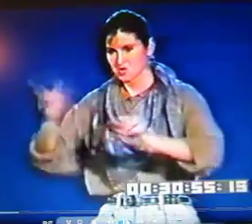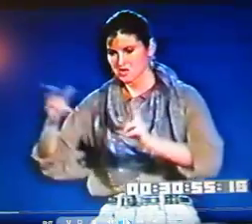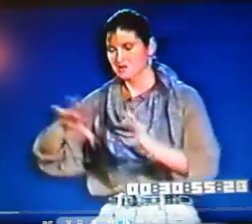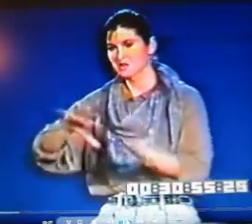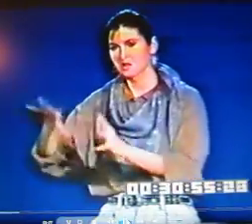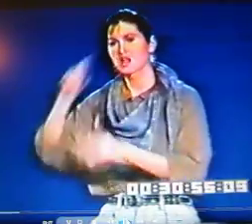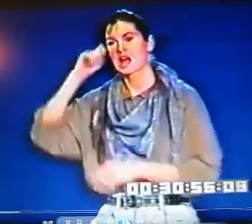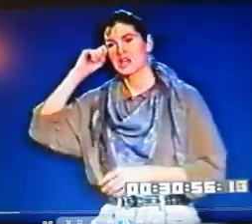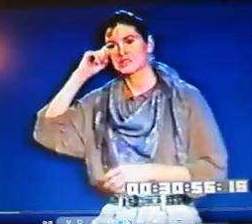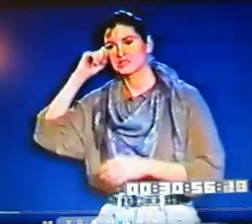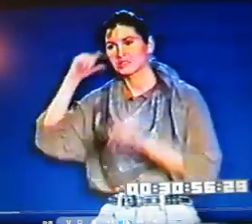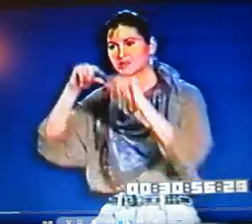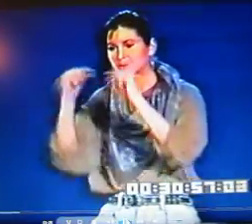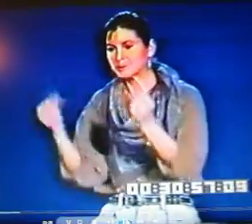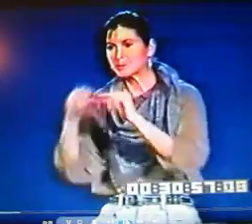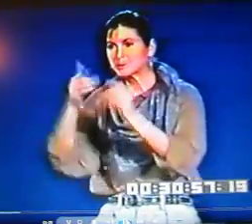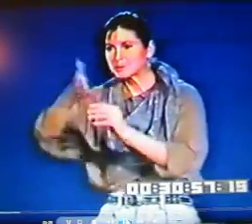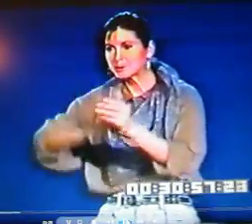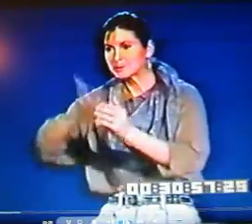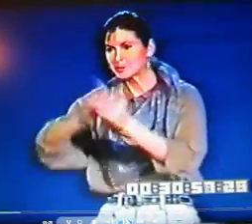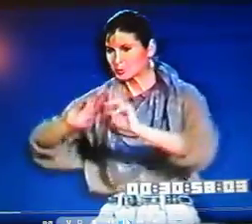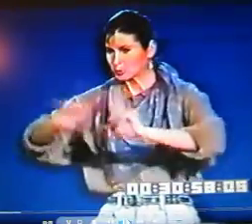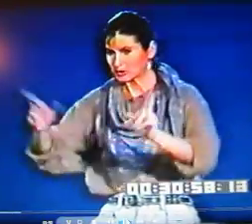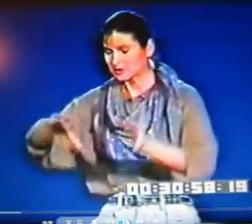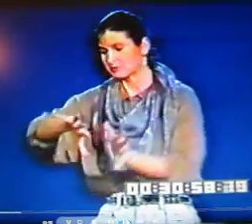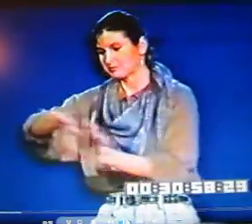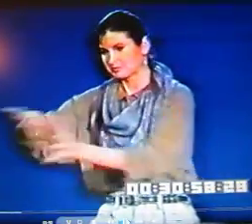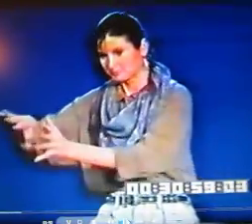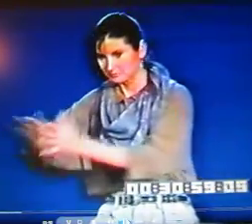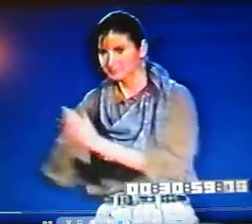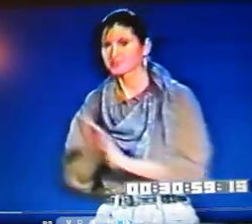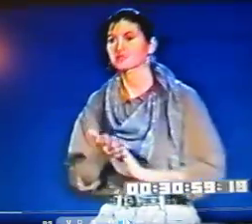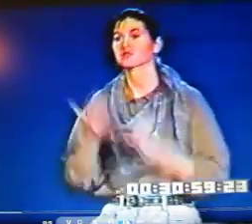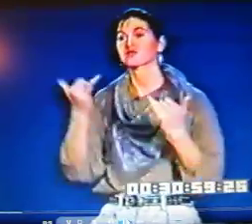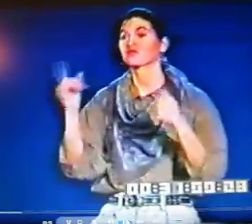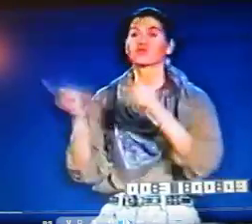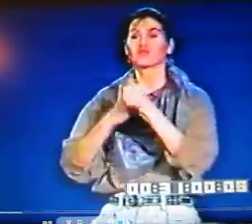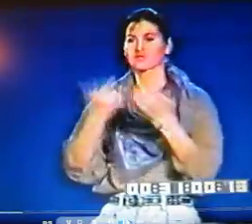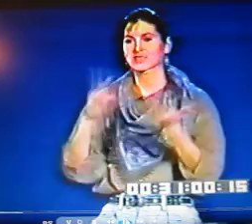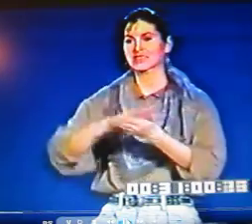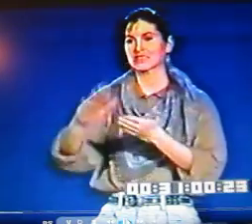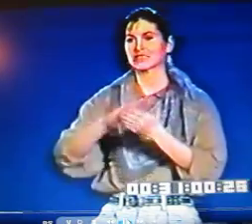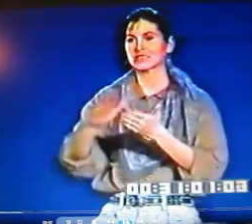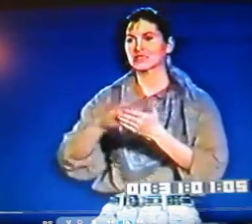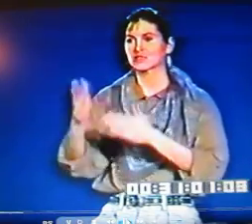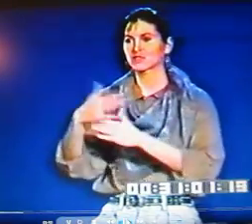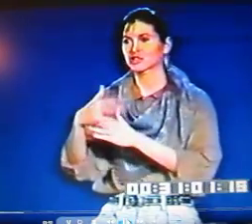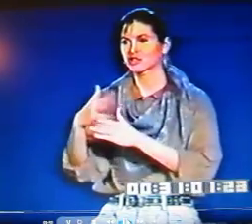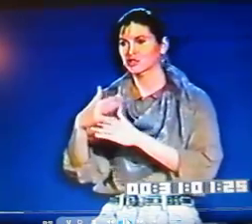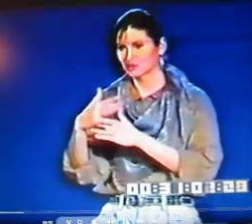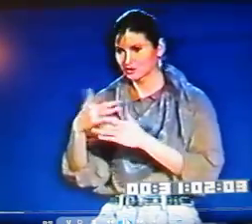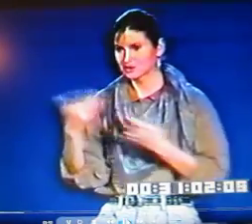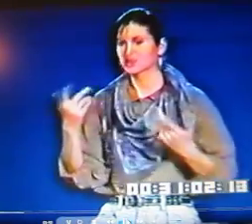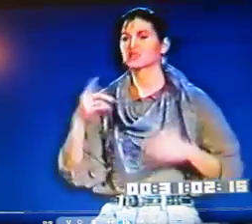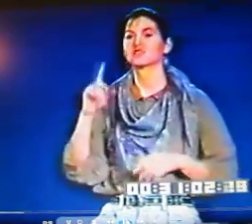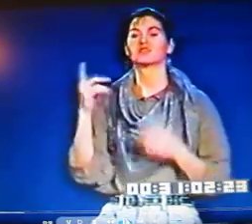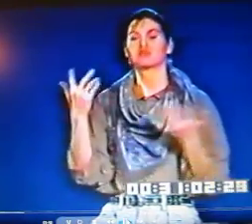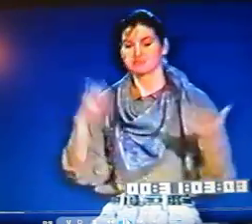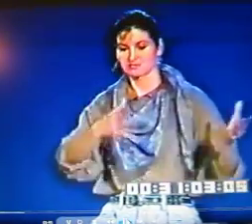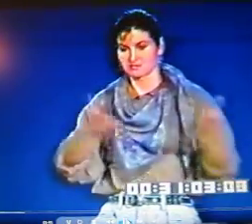chopped up potatoes, and thinly sliced onions. The first step is going to be to clean the